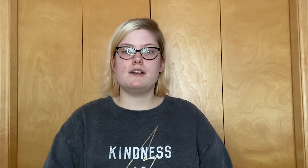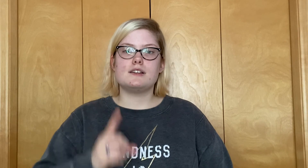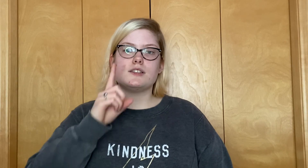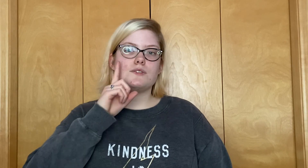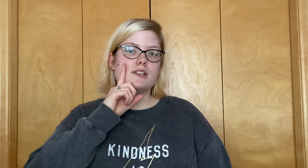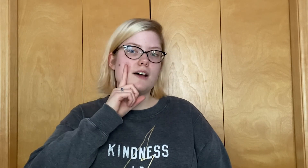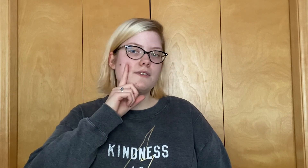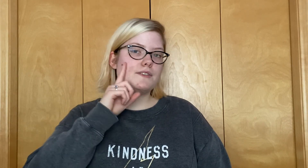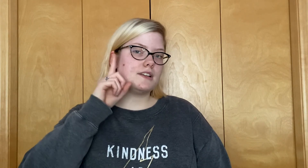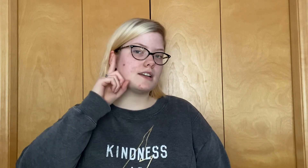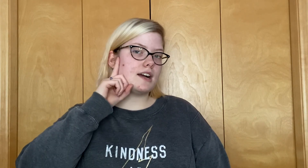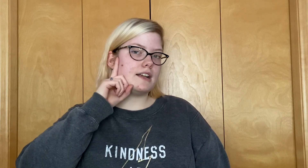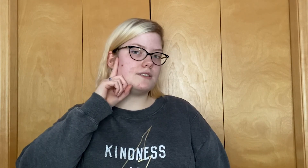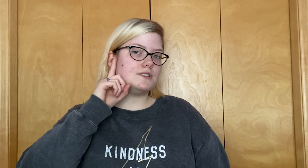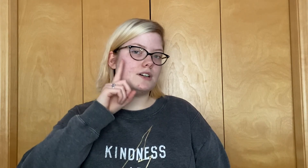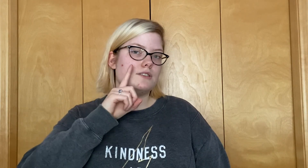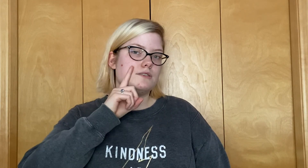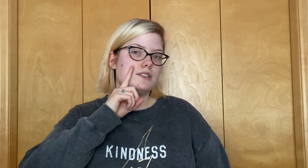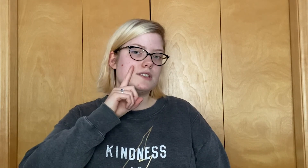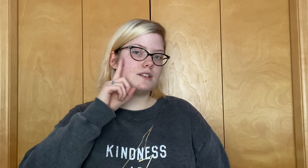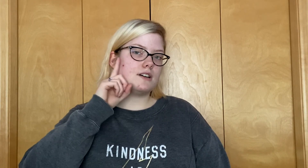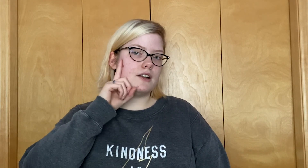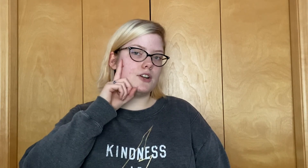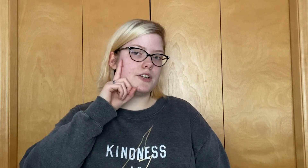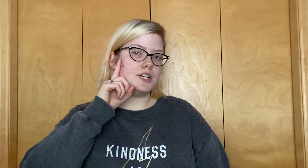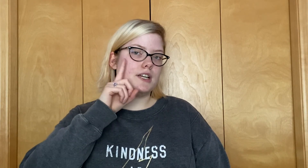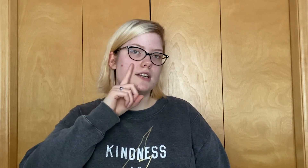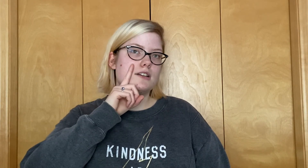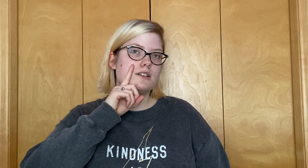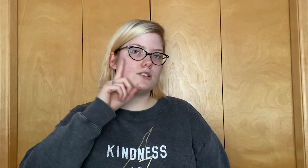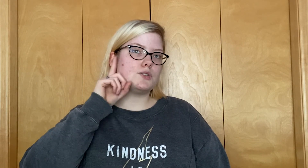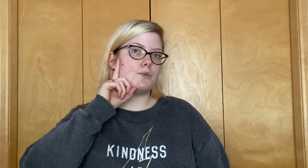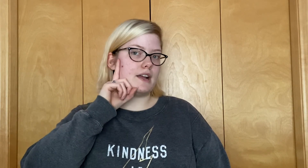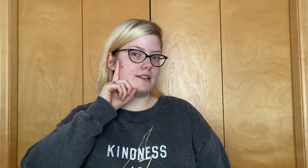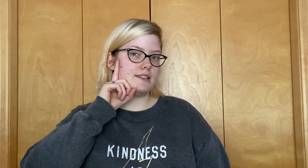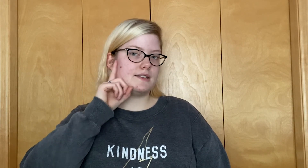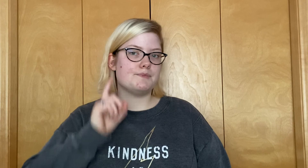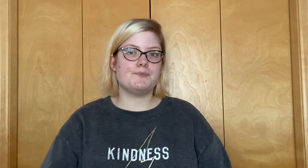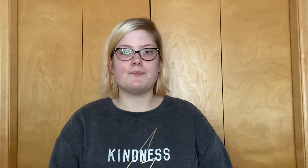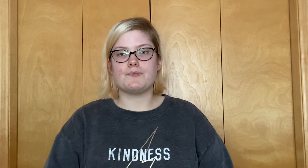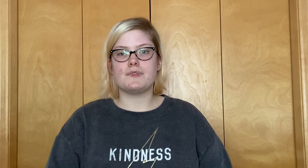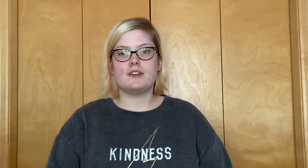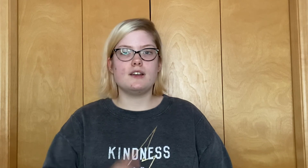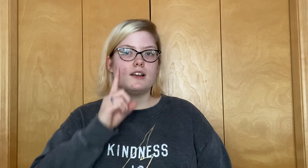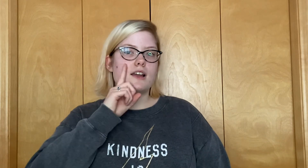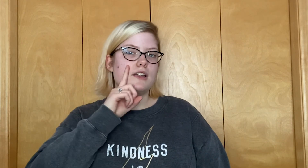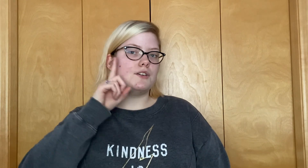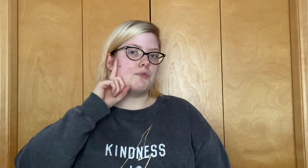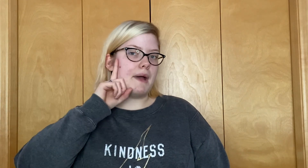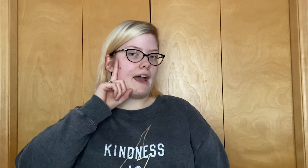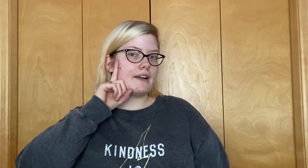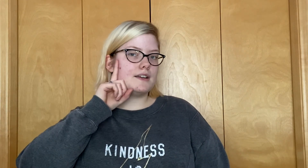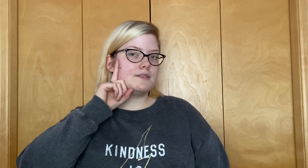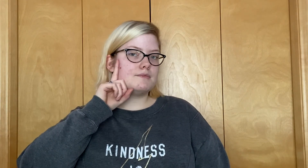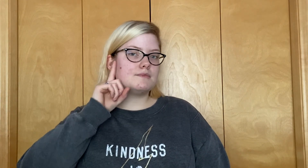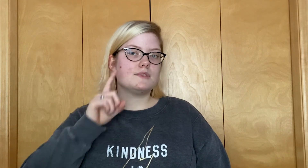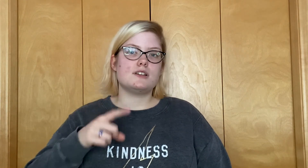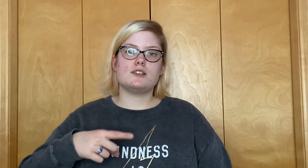So deaf kind of goes on your cheek twice and you go back. So